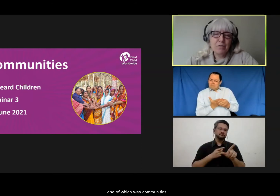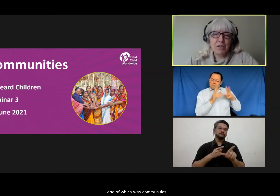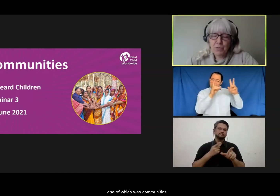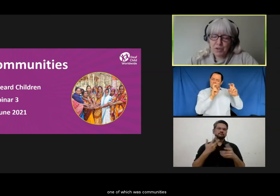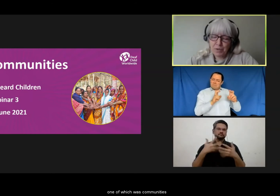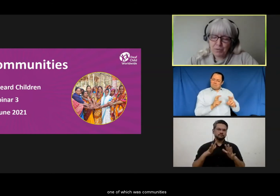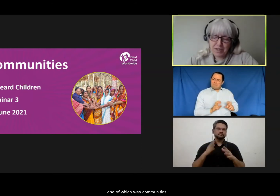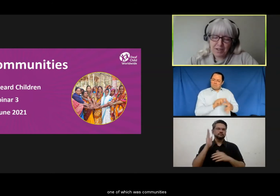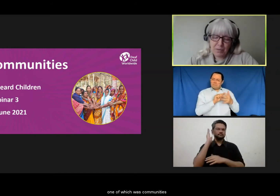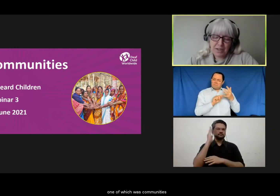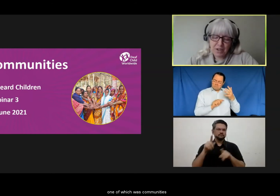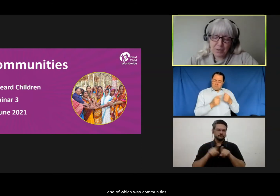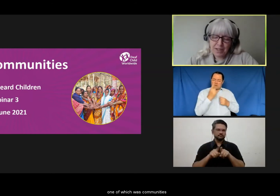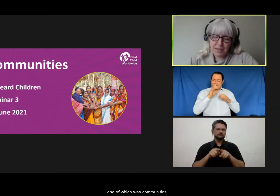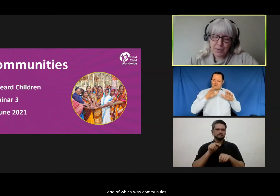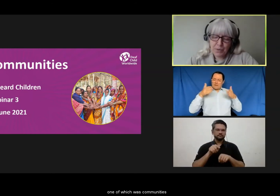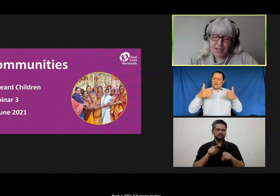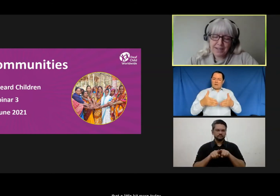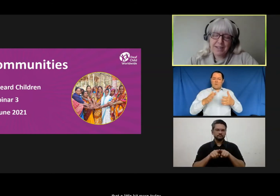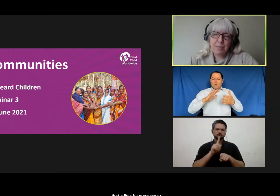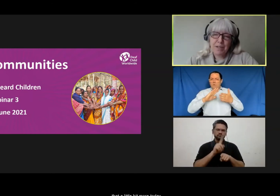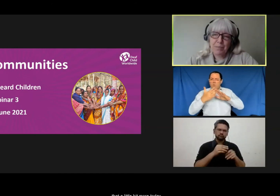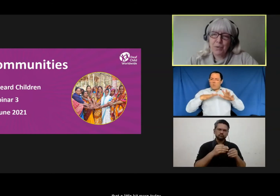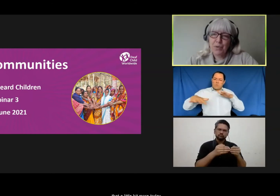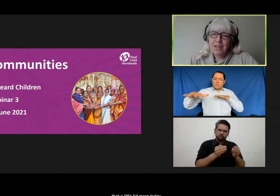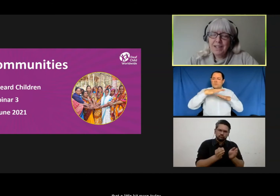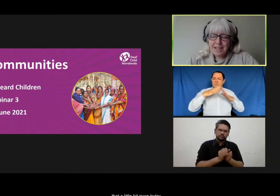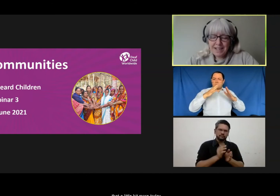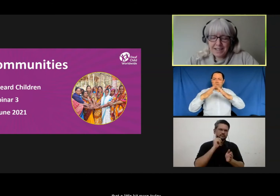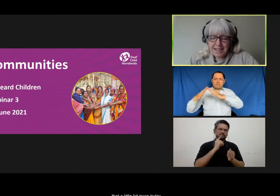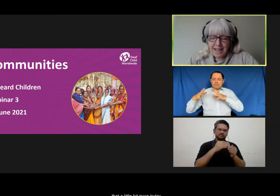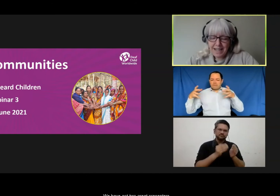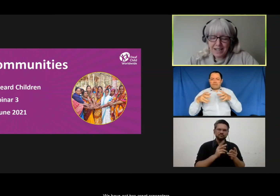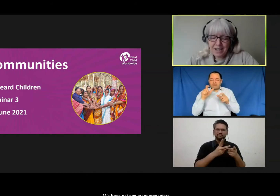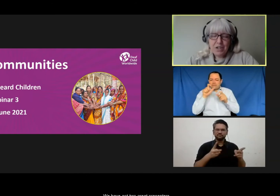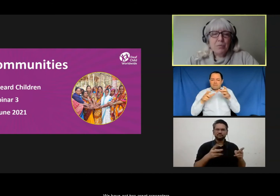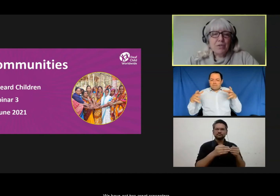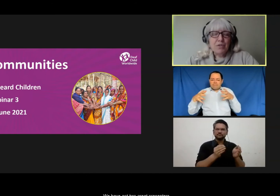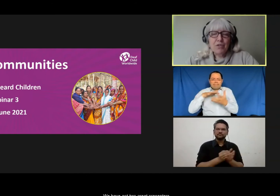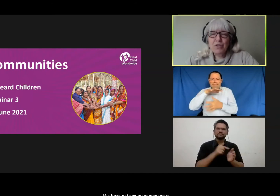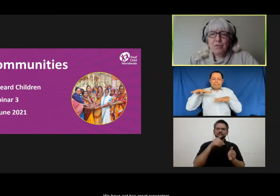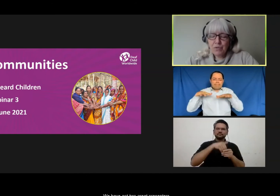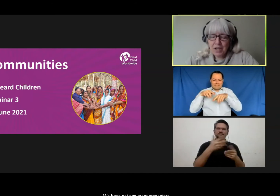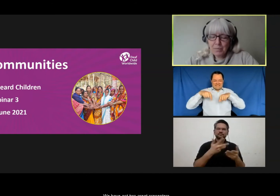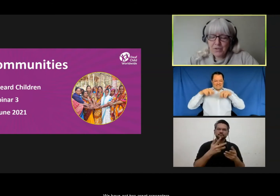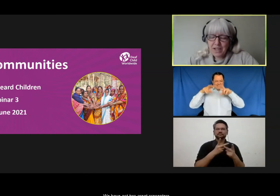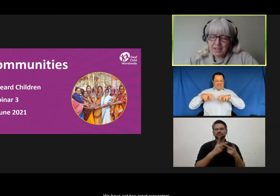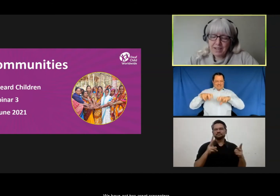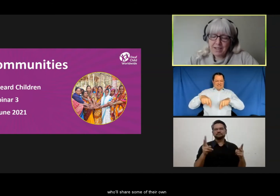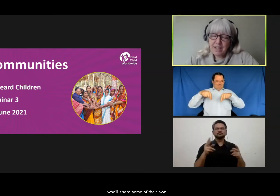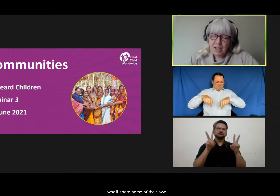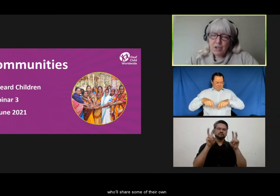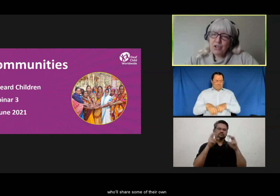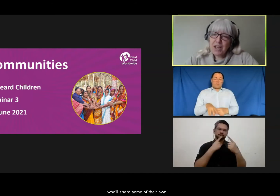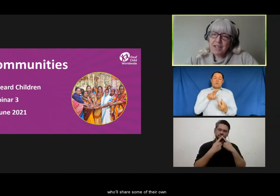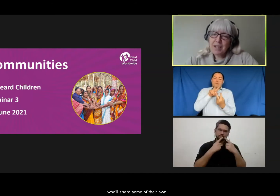one of which was communities. And we're going to explore that a little bit more today. We've got two great